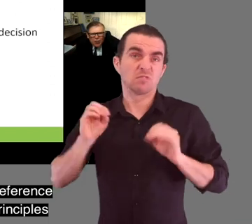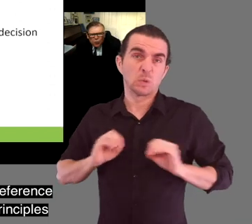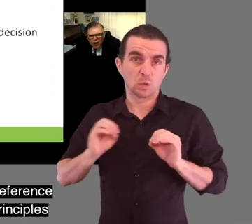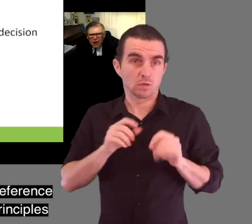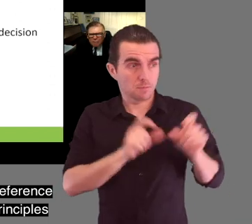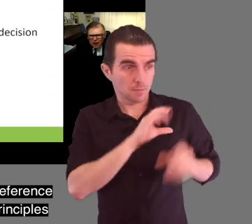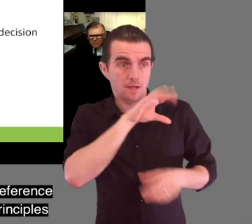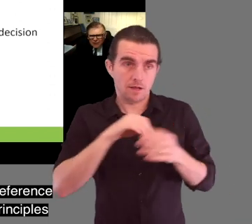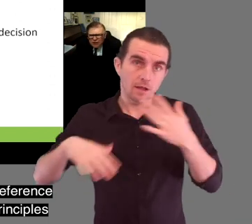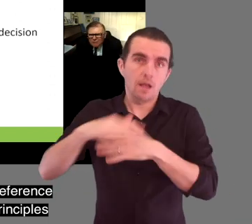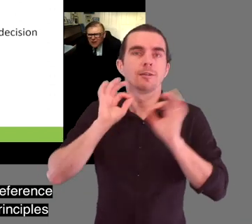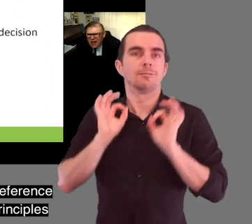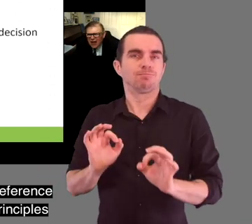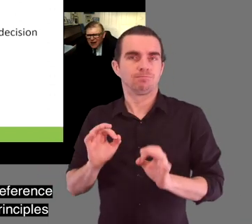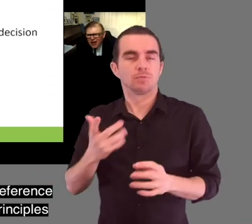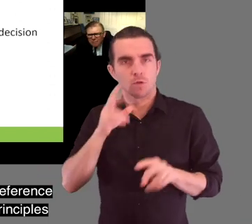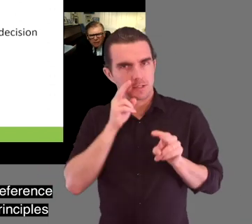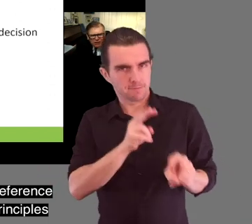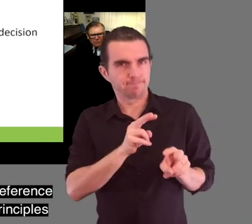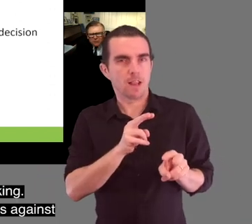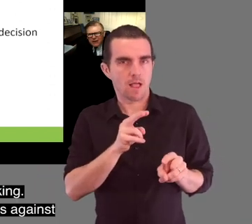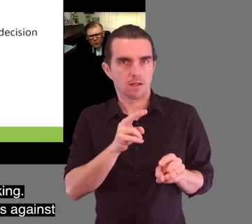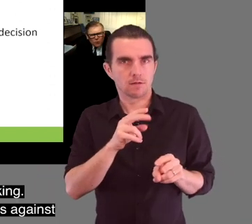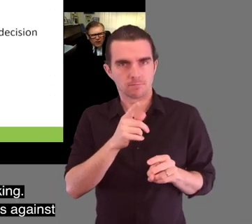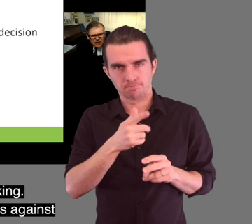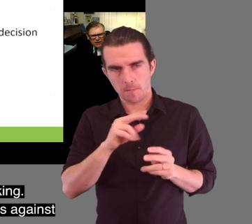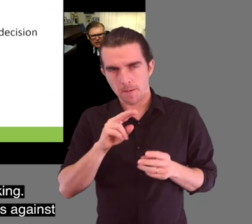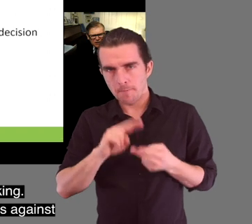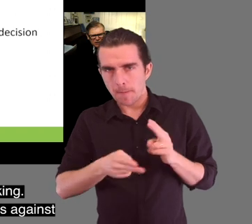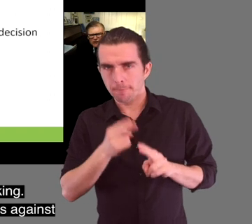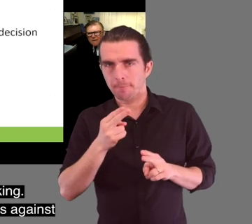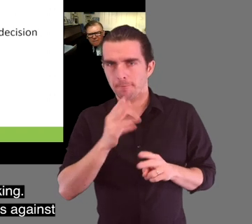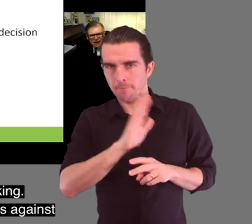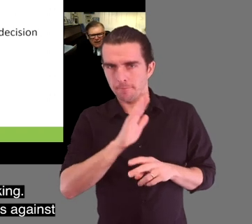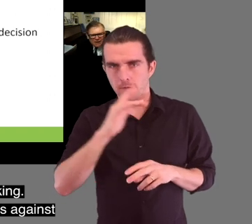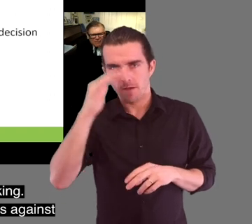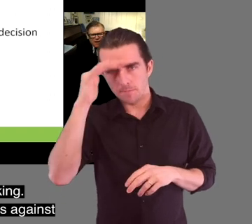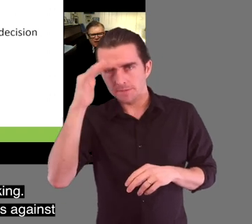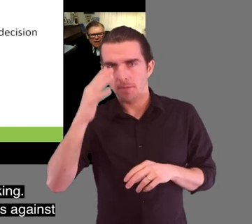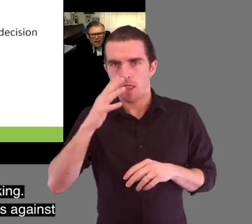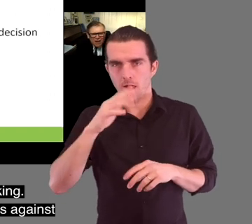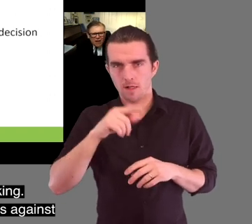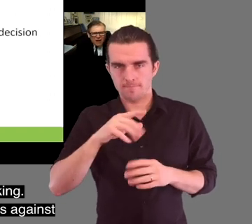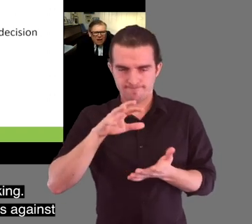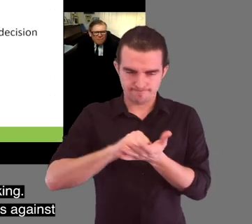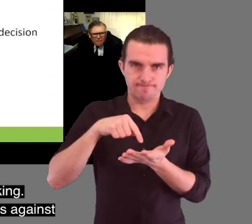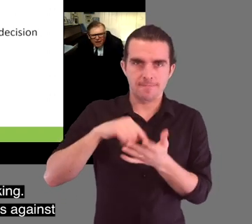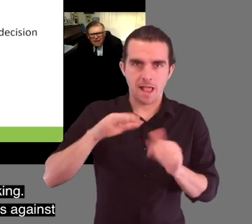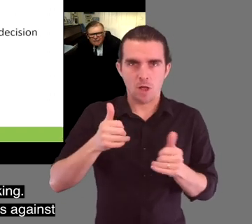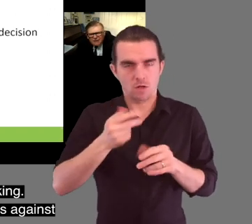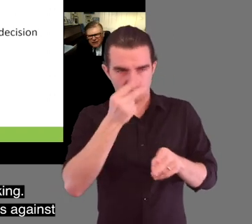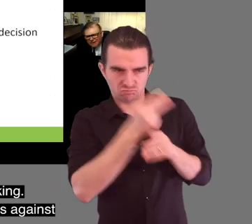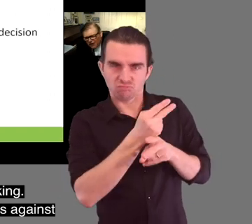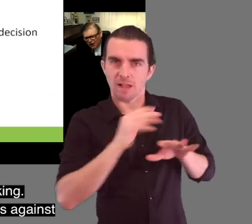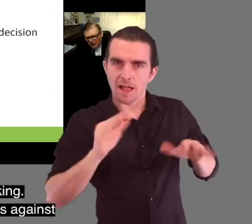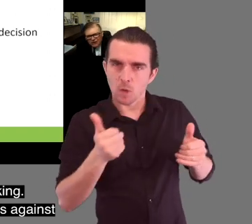Recognizes will and preference to be the underlying principles in all decision making. Provides